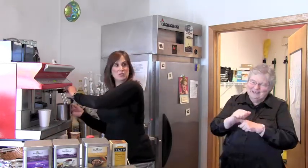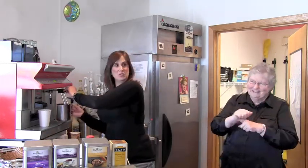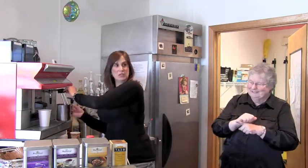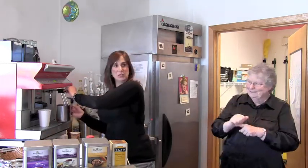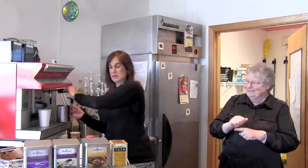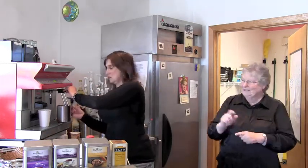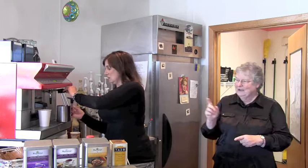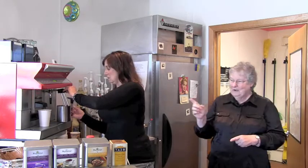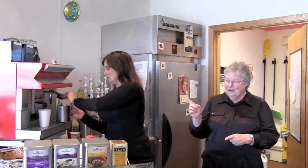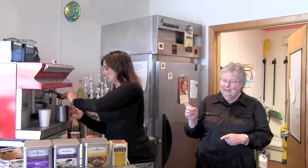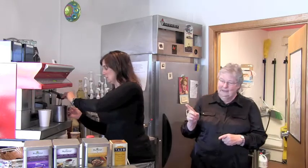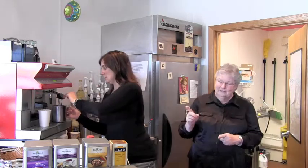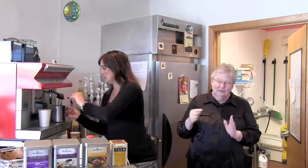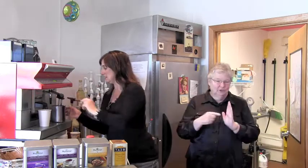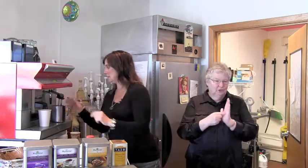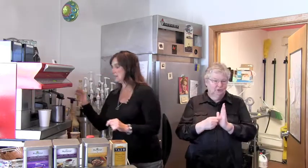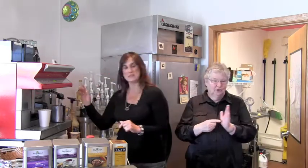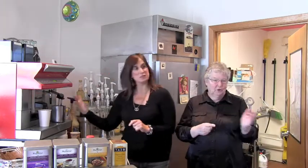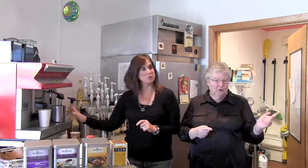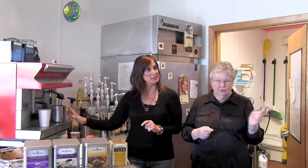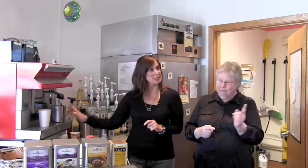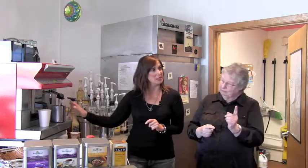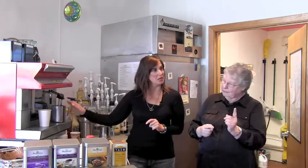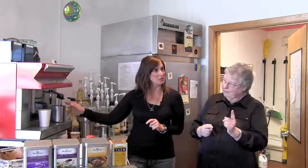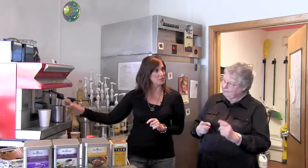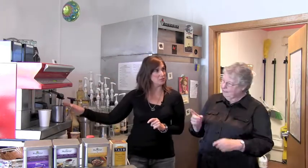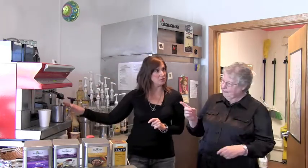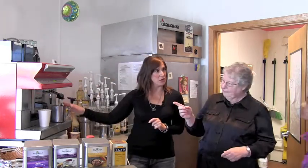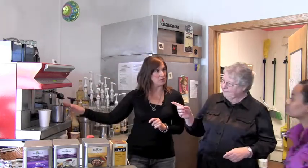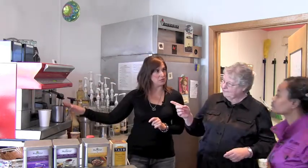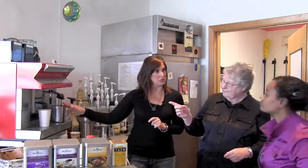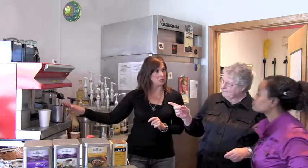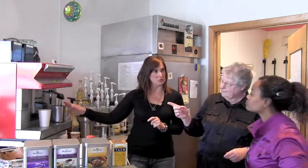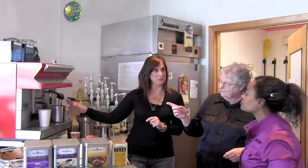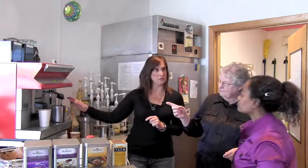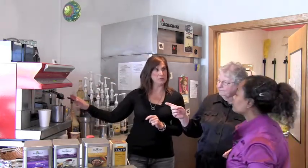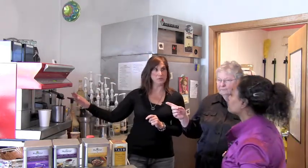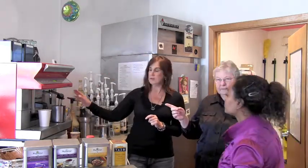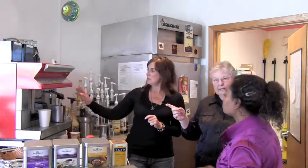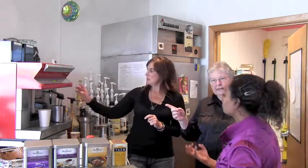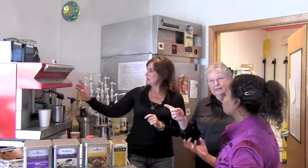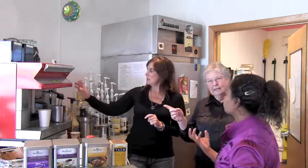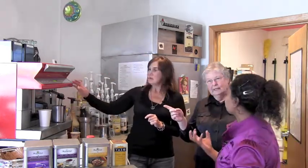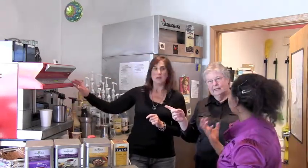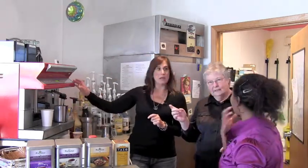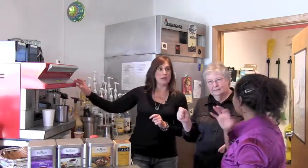And what we'll do here is we'll stick it under the frothing tube,